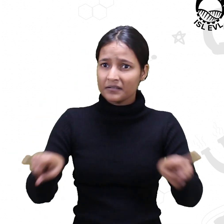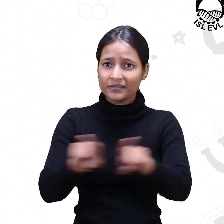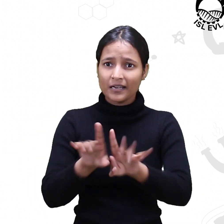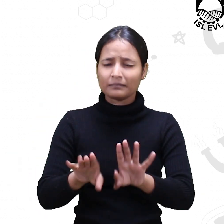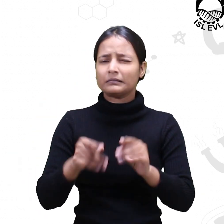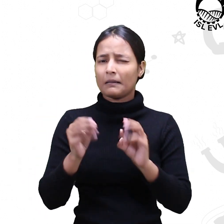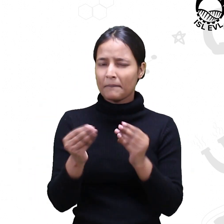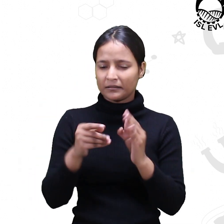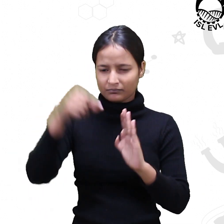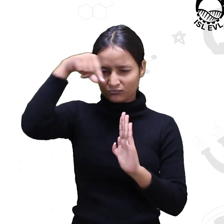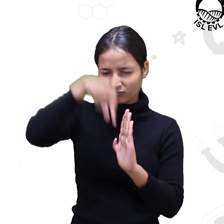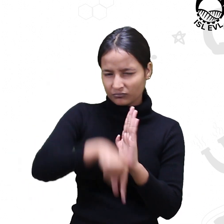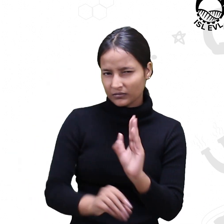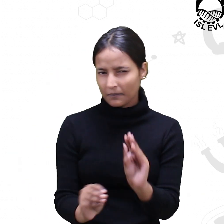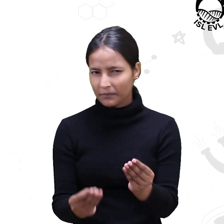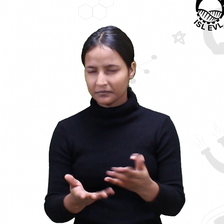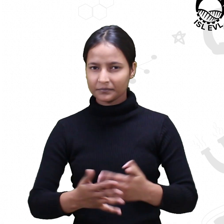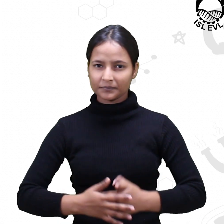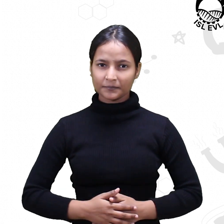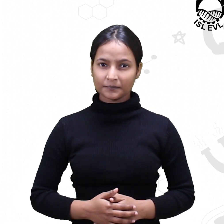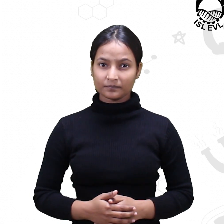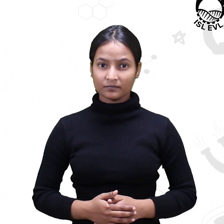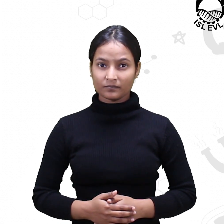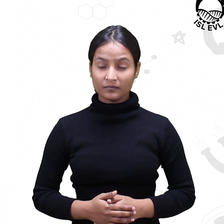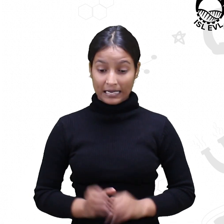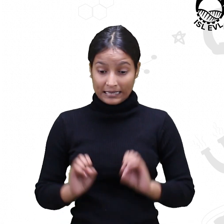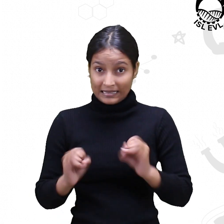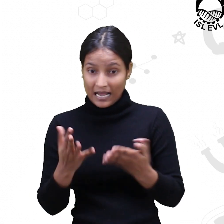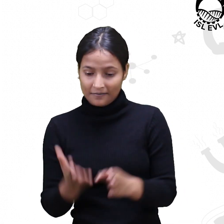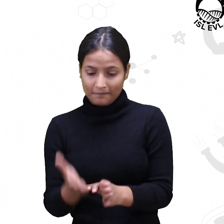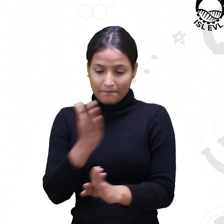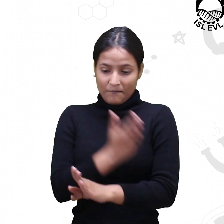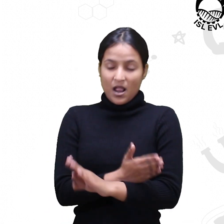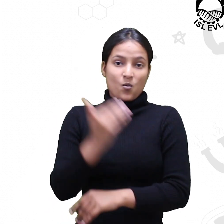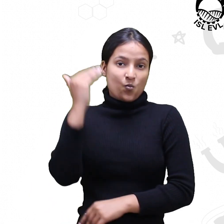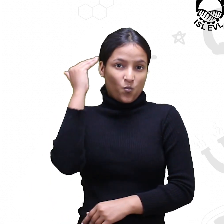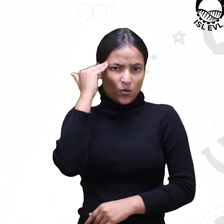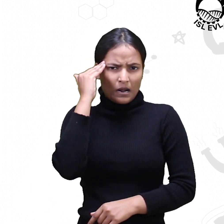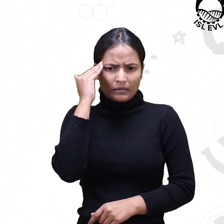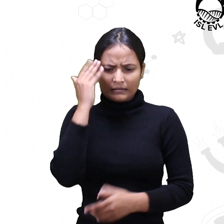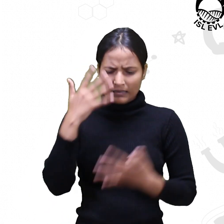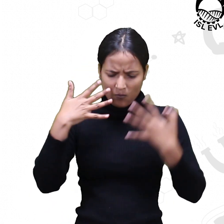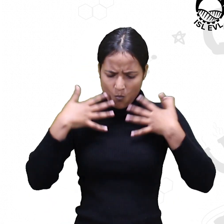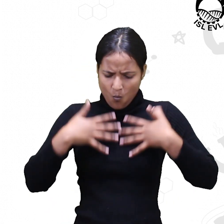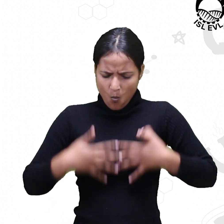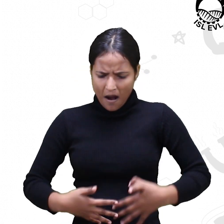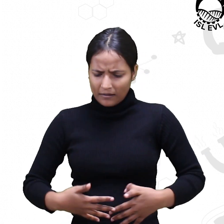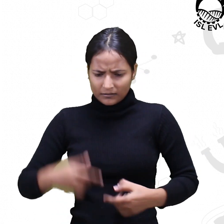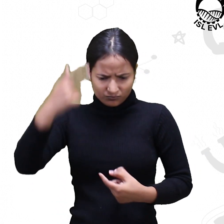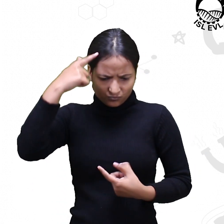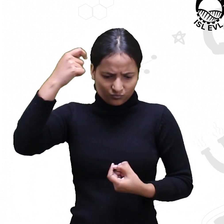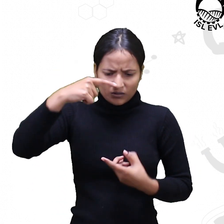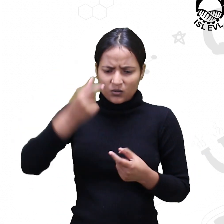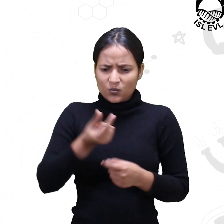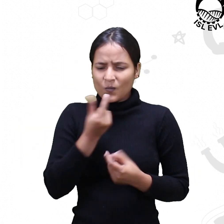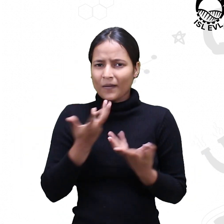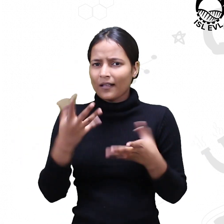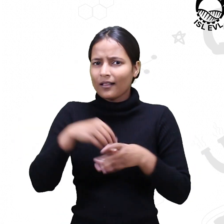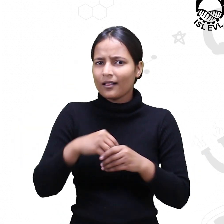in. Before we dive in, let's understand what are the different organs involved in kicking. Legs,